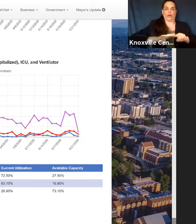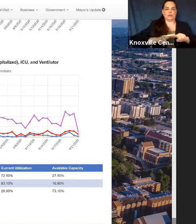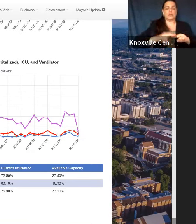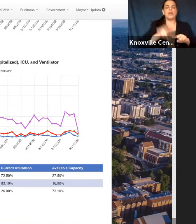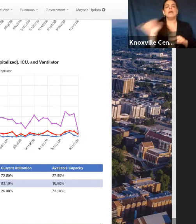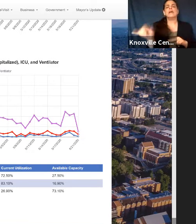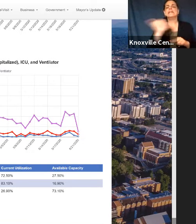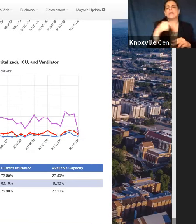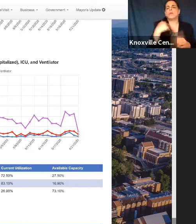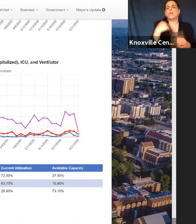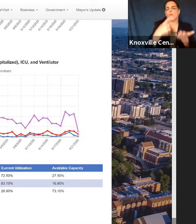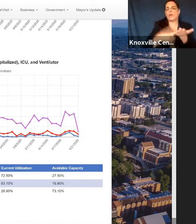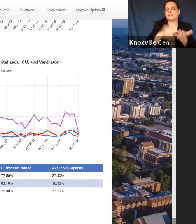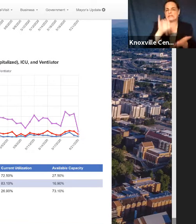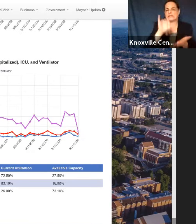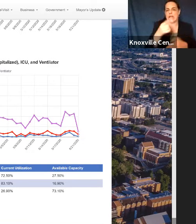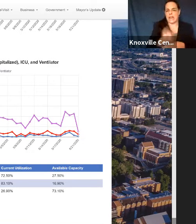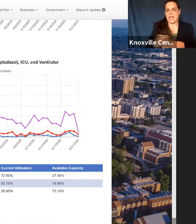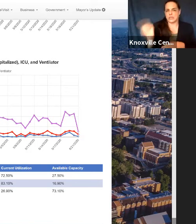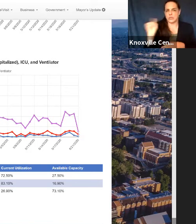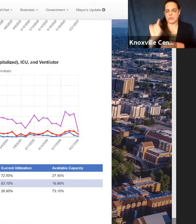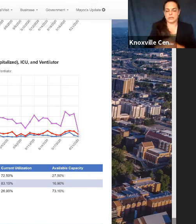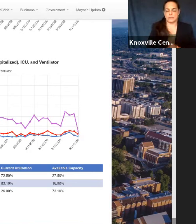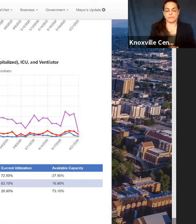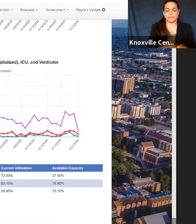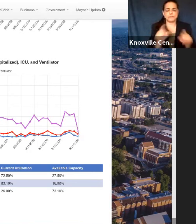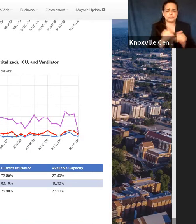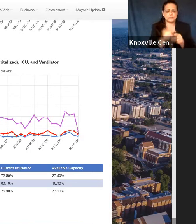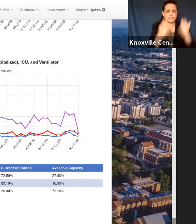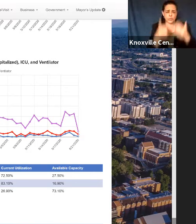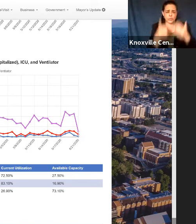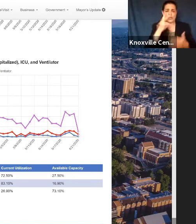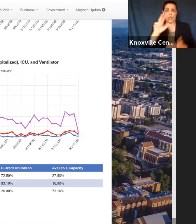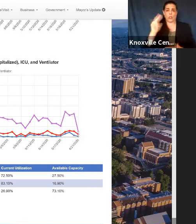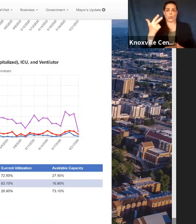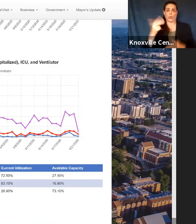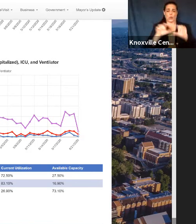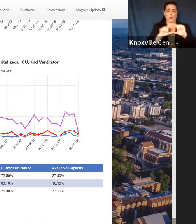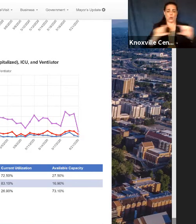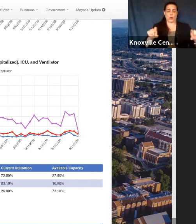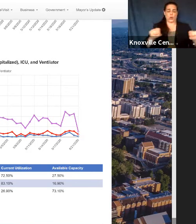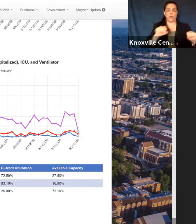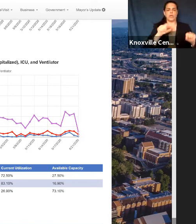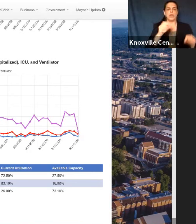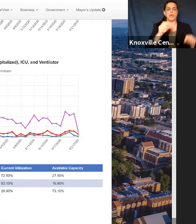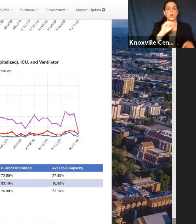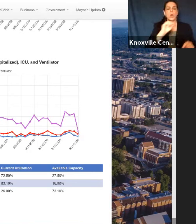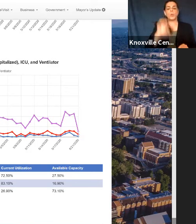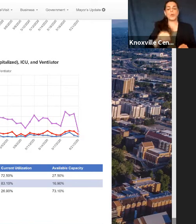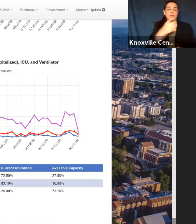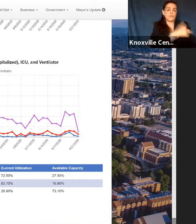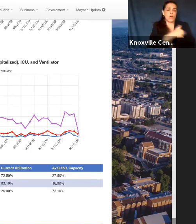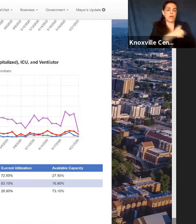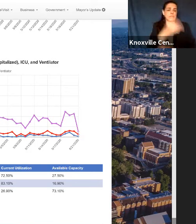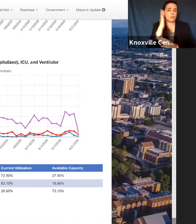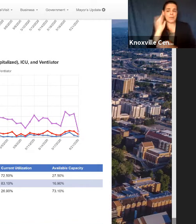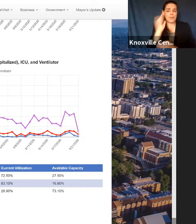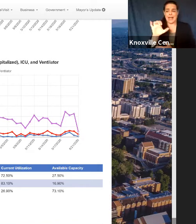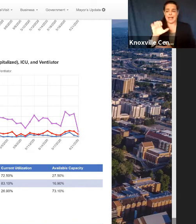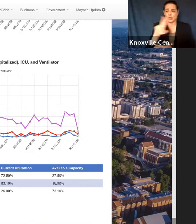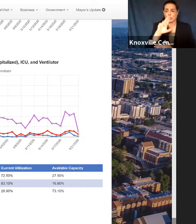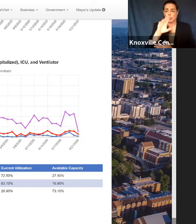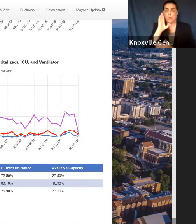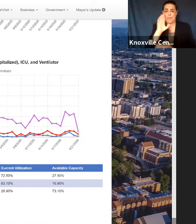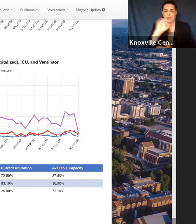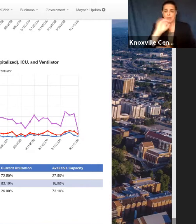talked about last week. Also, you might notice on the third table that the percentage of available hospital beds and ICU beds has decreased